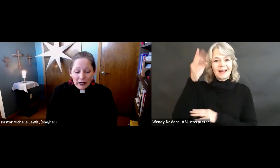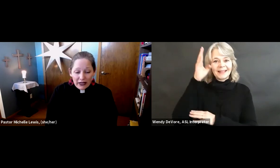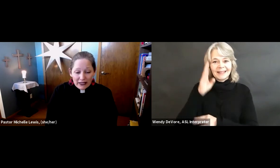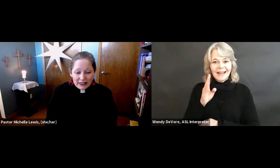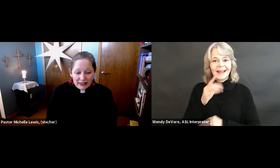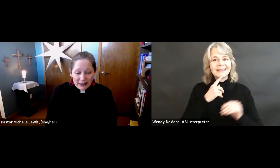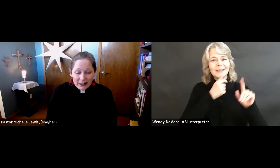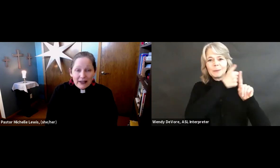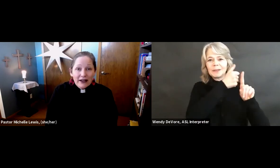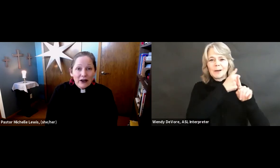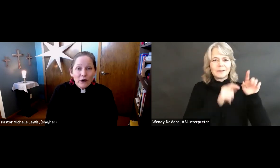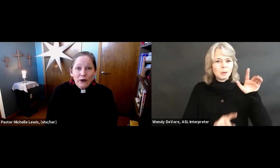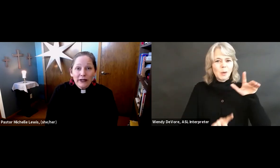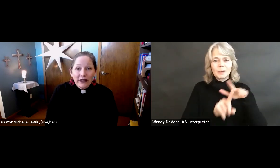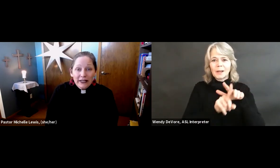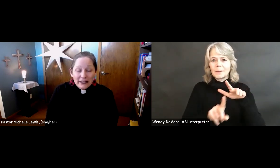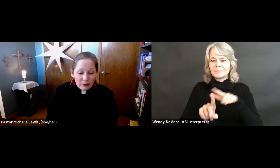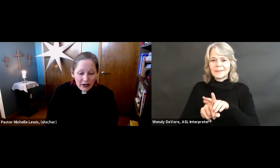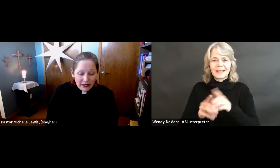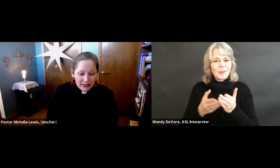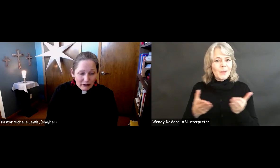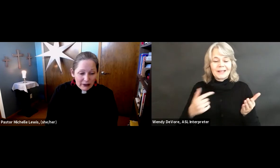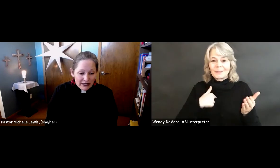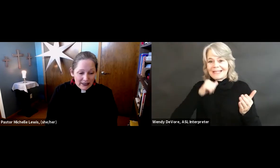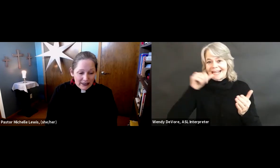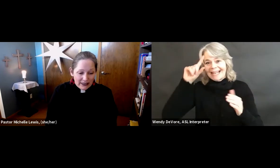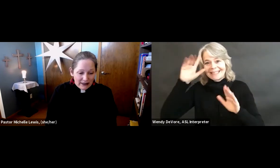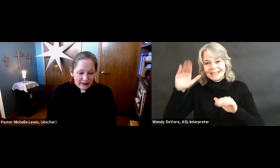ways or in surprising places.